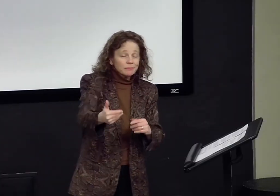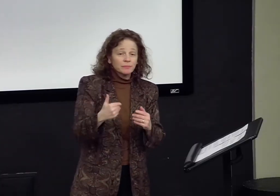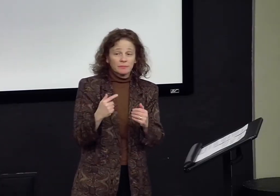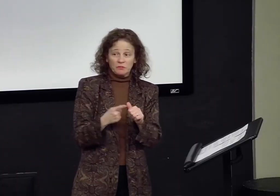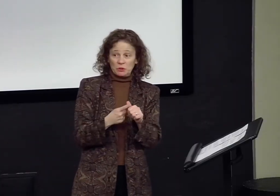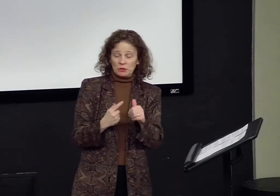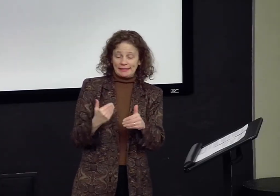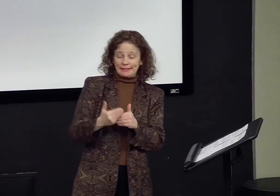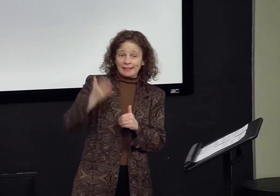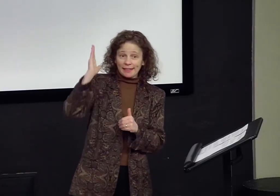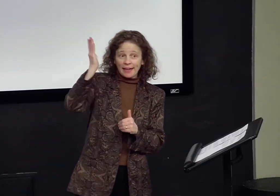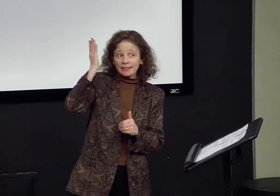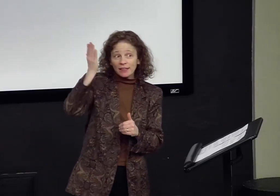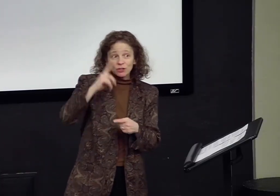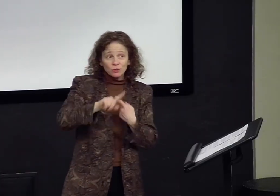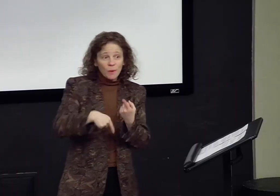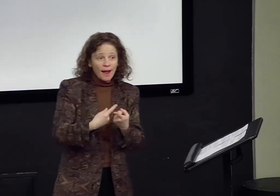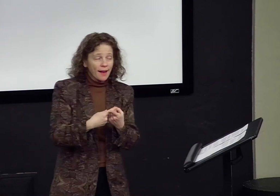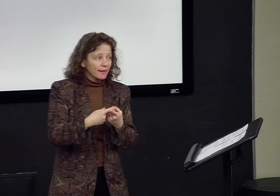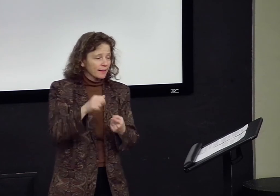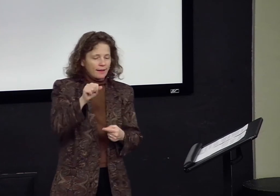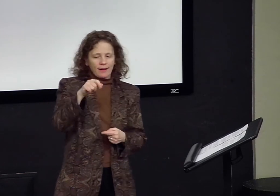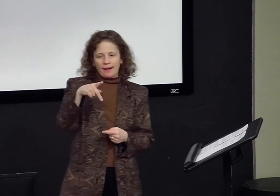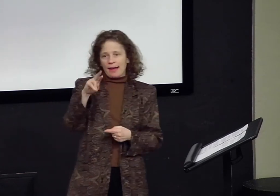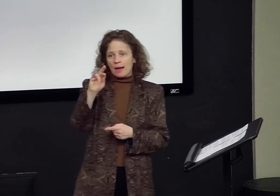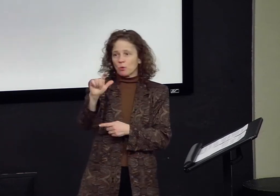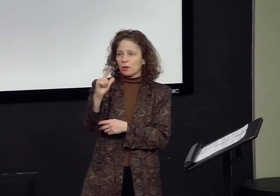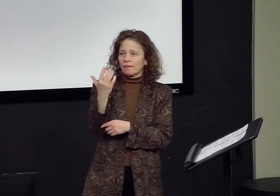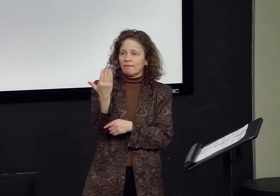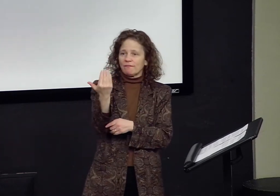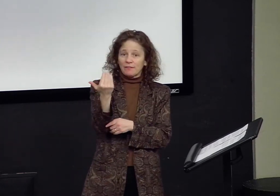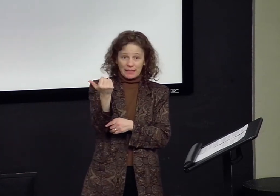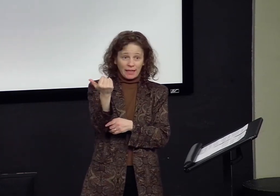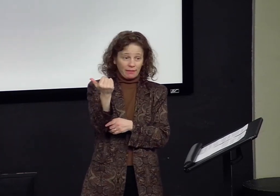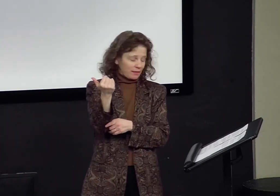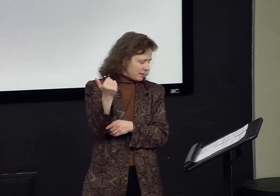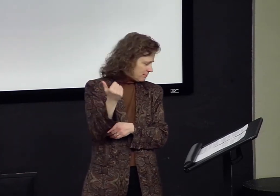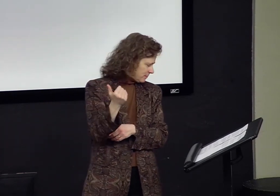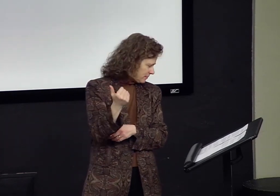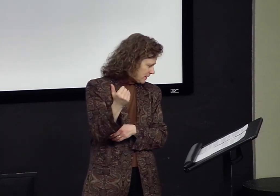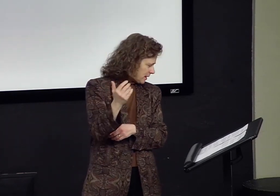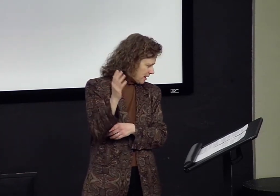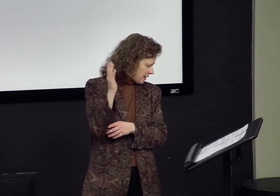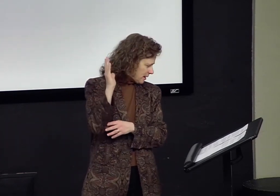And there will be two future events that we'd like to let you know about. April 15th will be the next